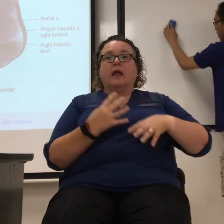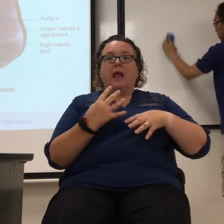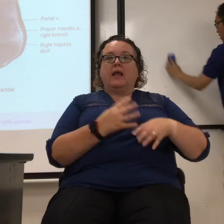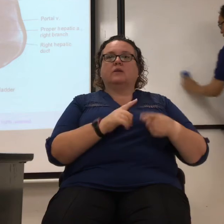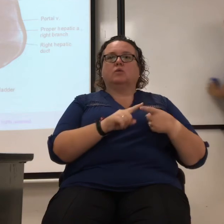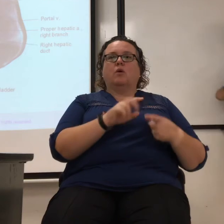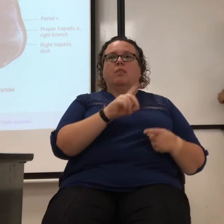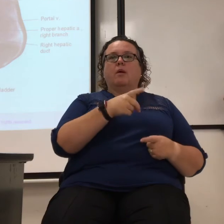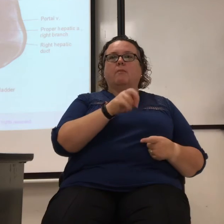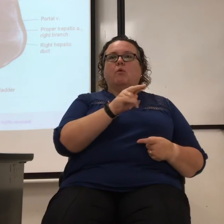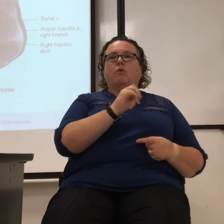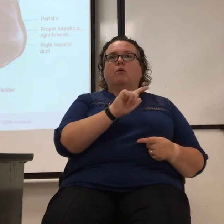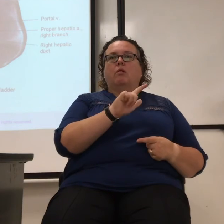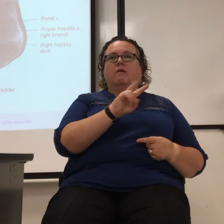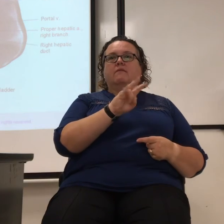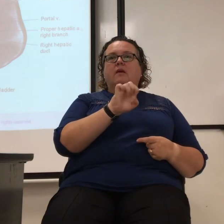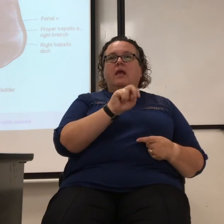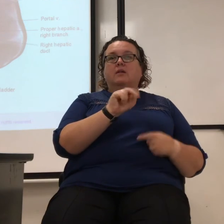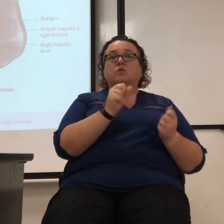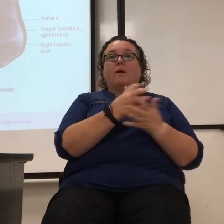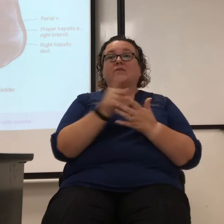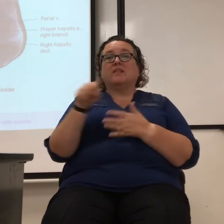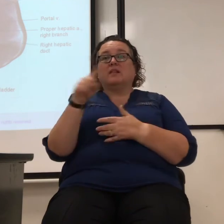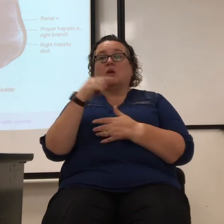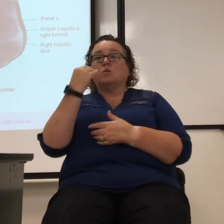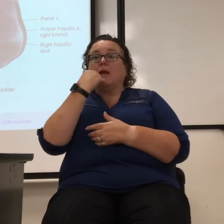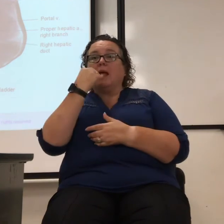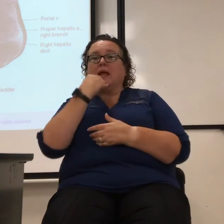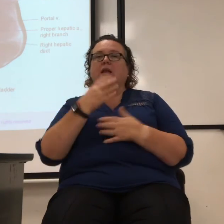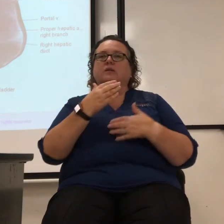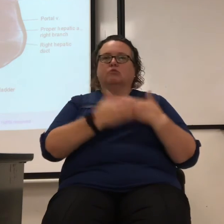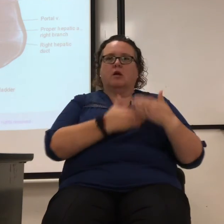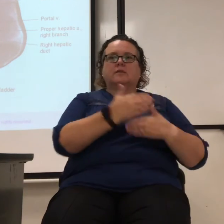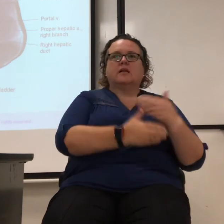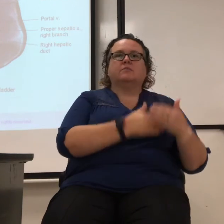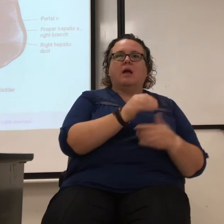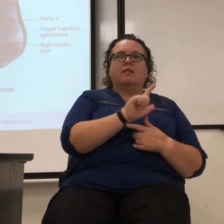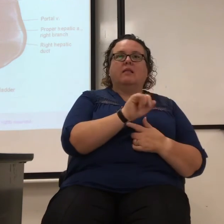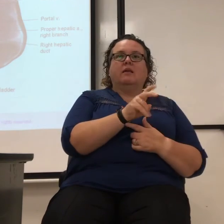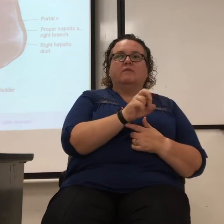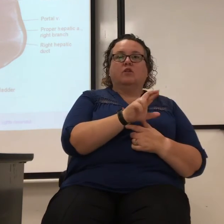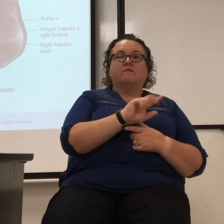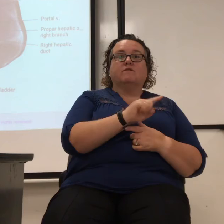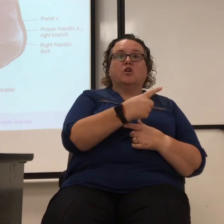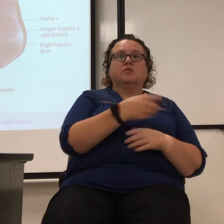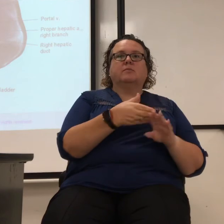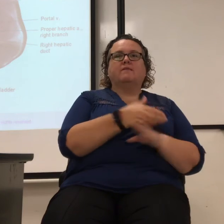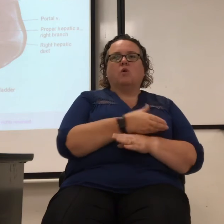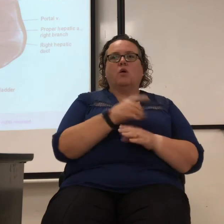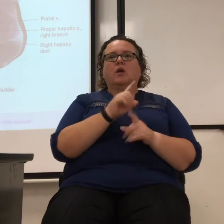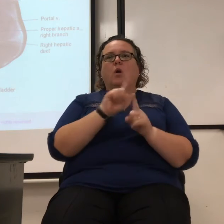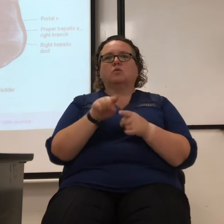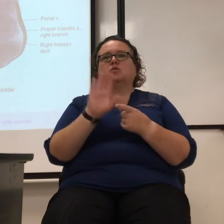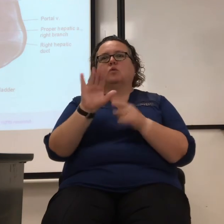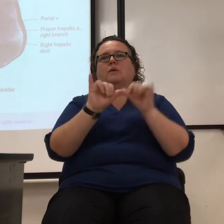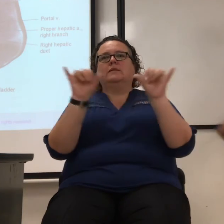vein. So everything that you ate is processed by the liver first before it goes to systemic